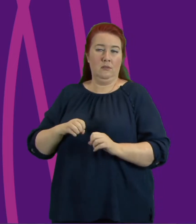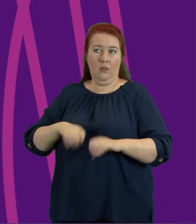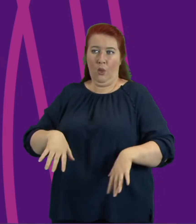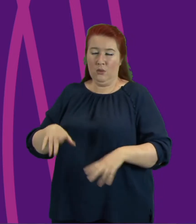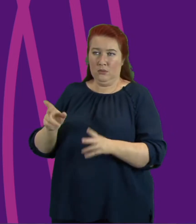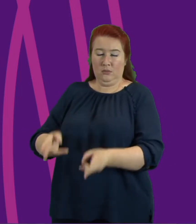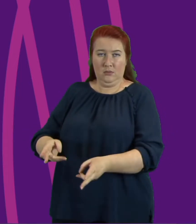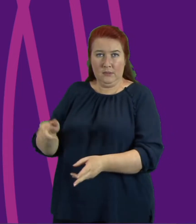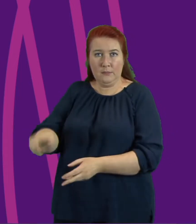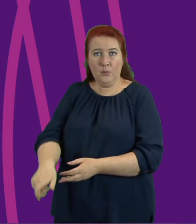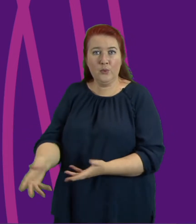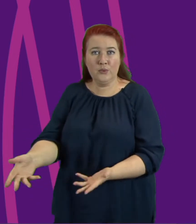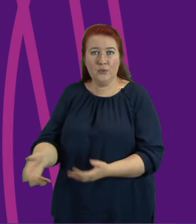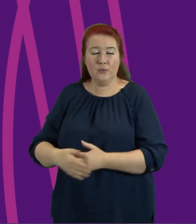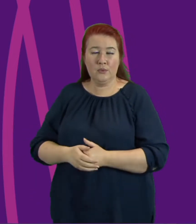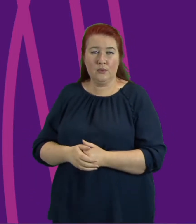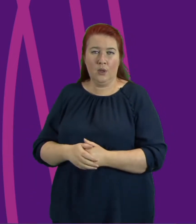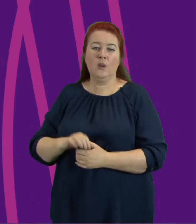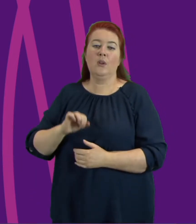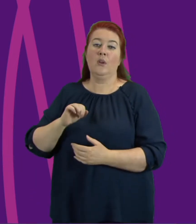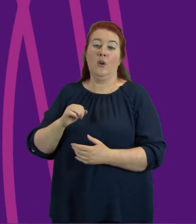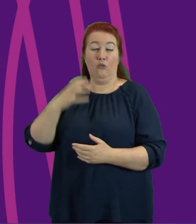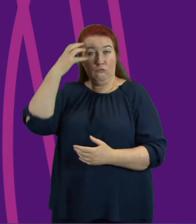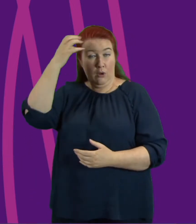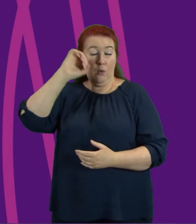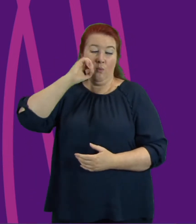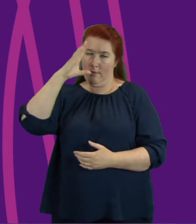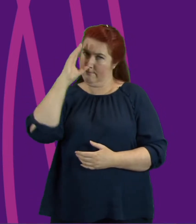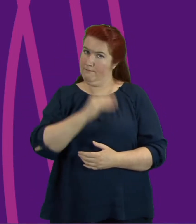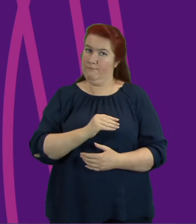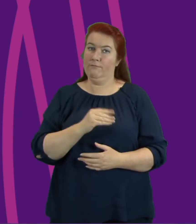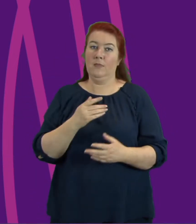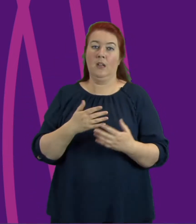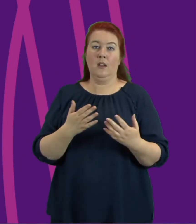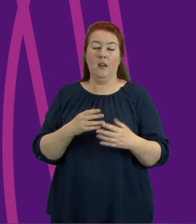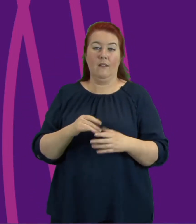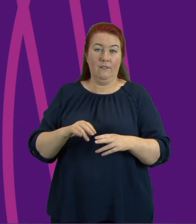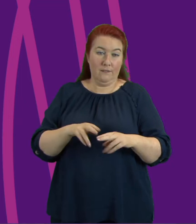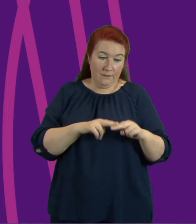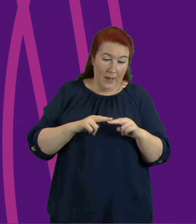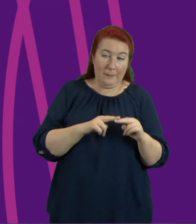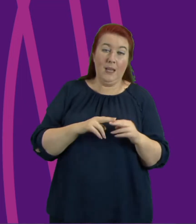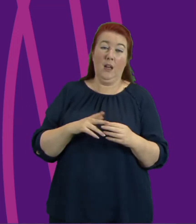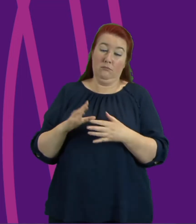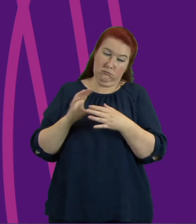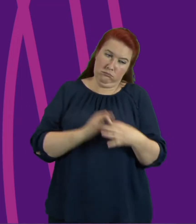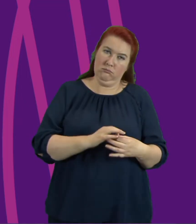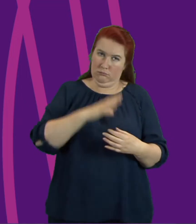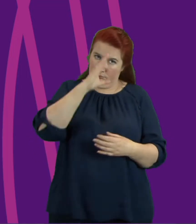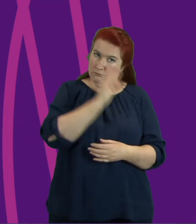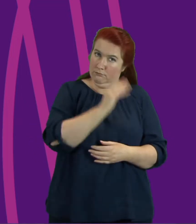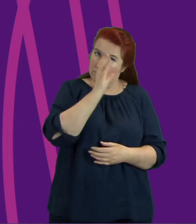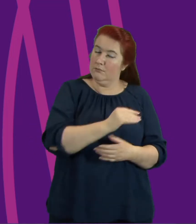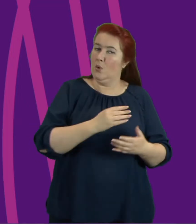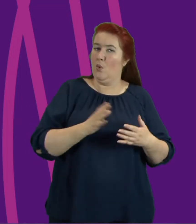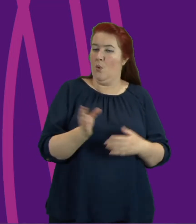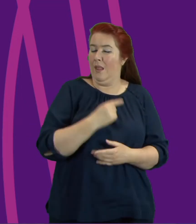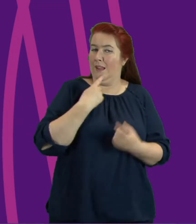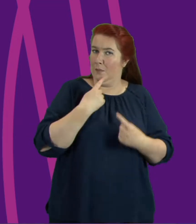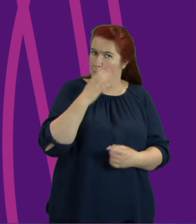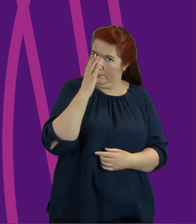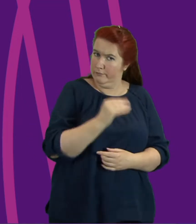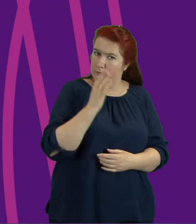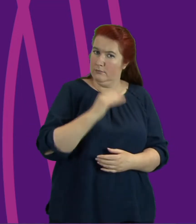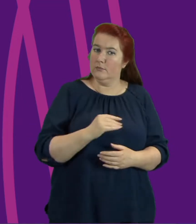bereaved relatives and will keep them informed about any investigation in accordance with the Family Liaison Charter which I laid before Parliament